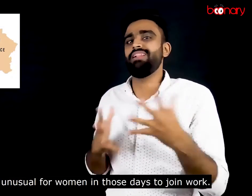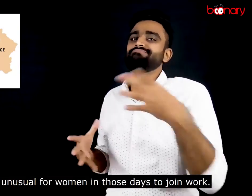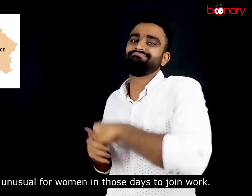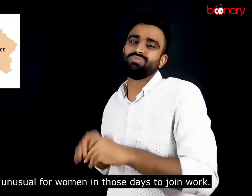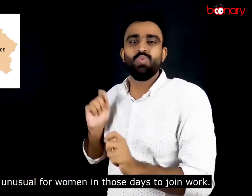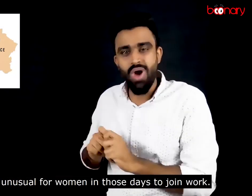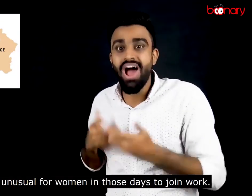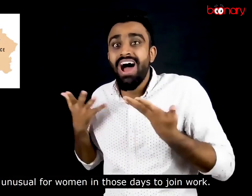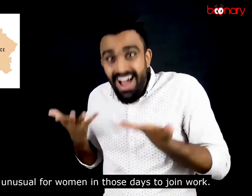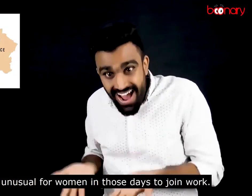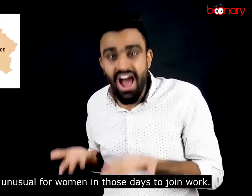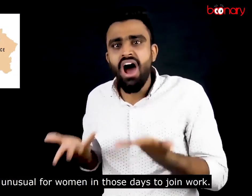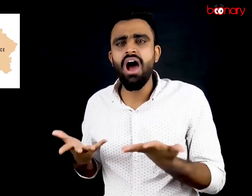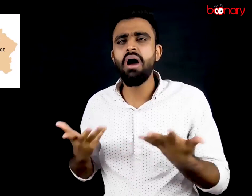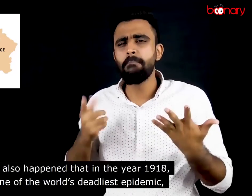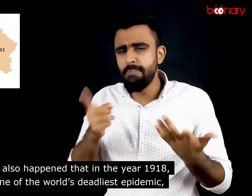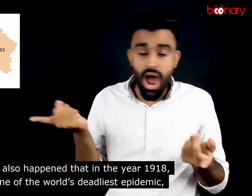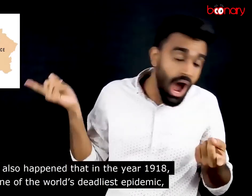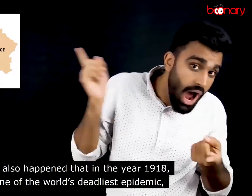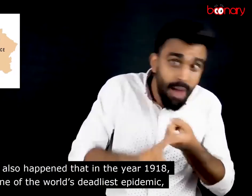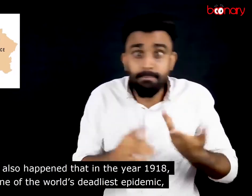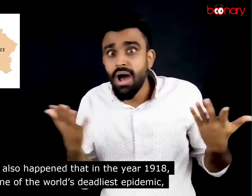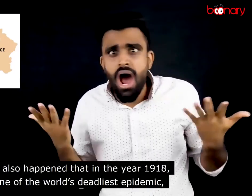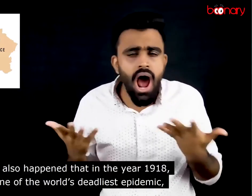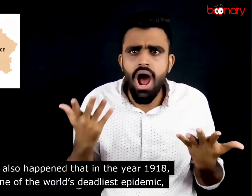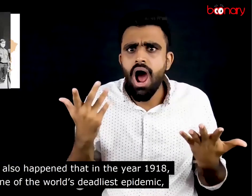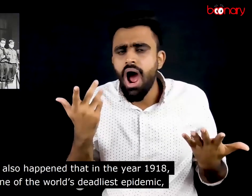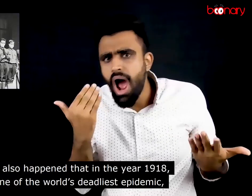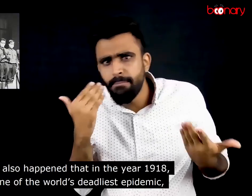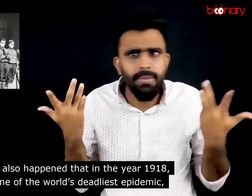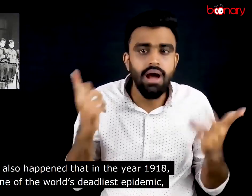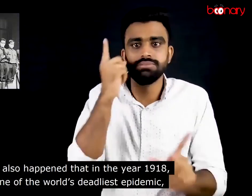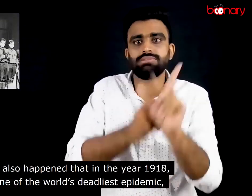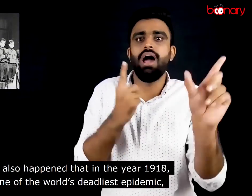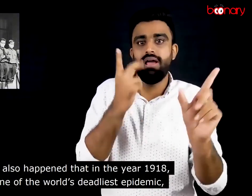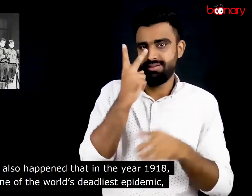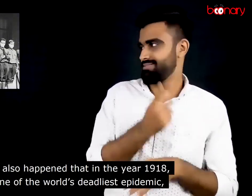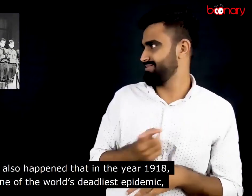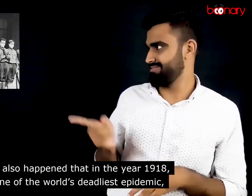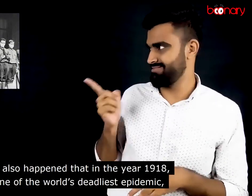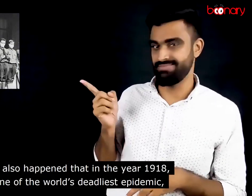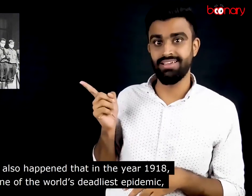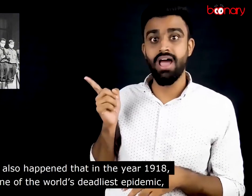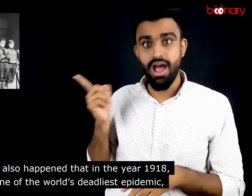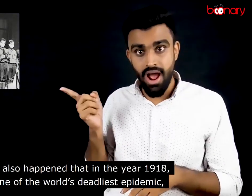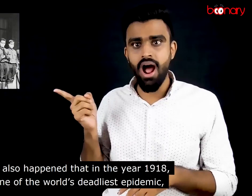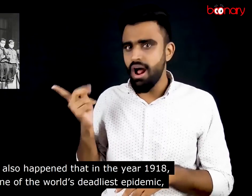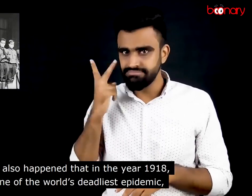those days to join work. It also happened that in the year 1918, one of the world's